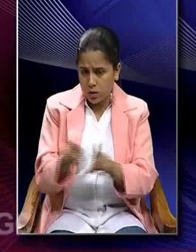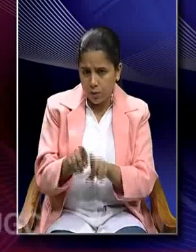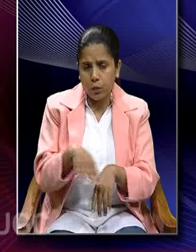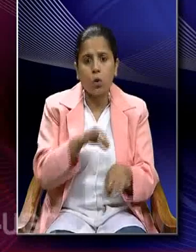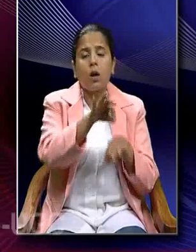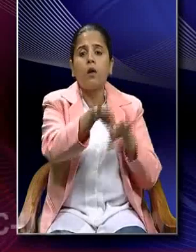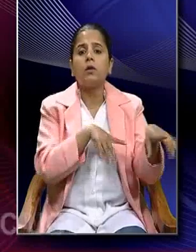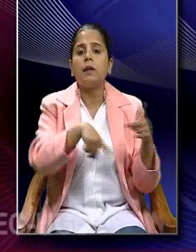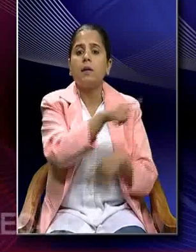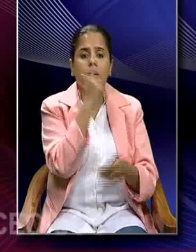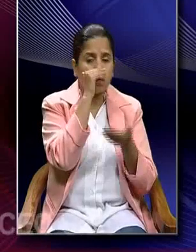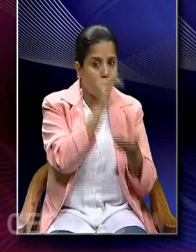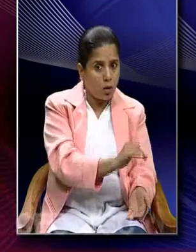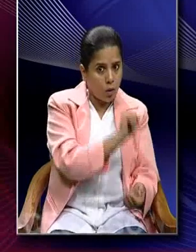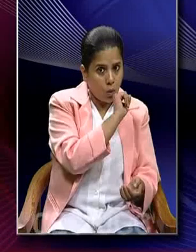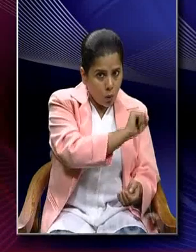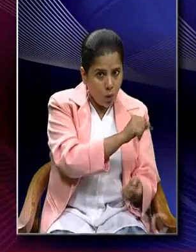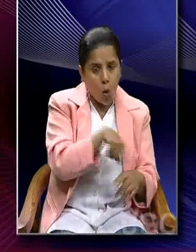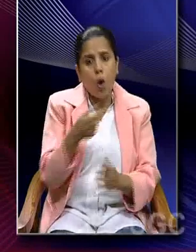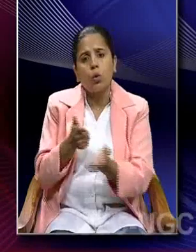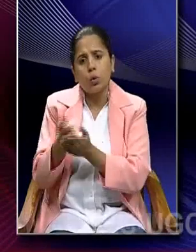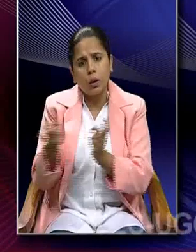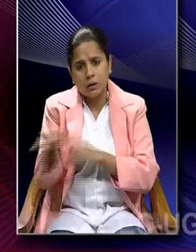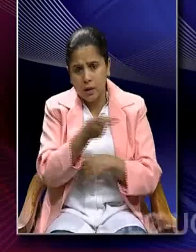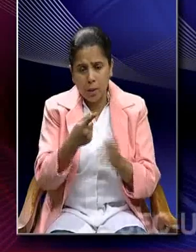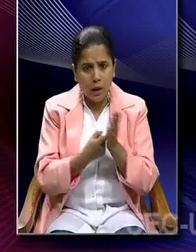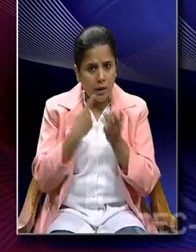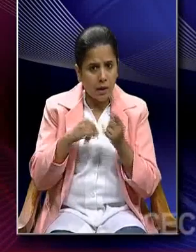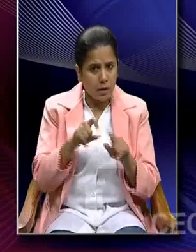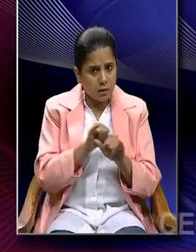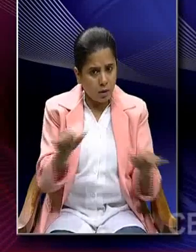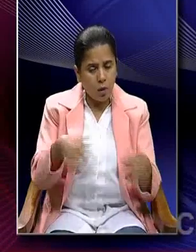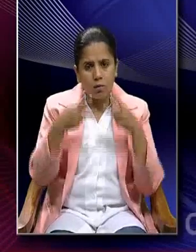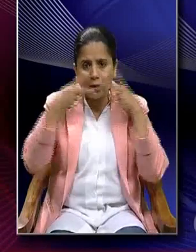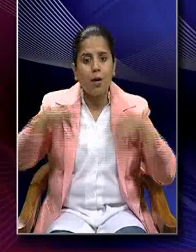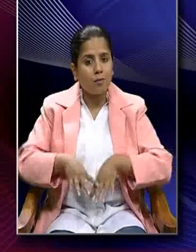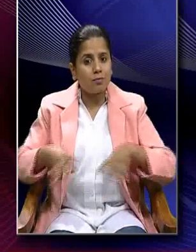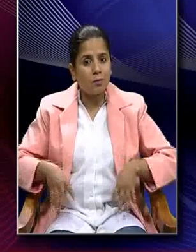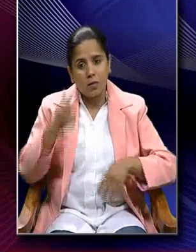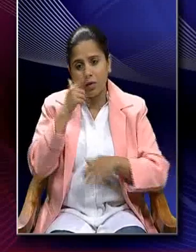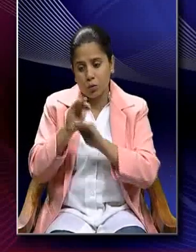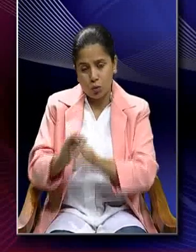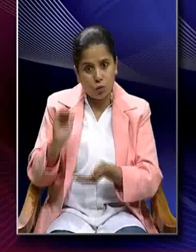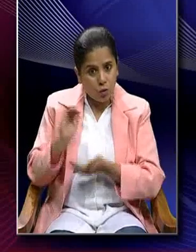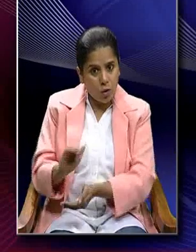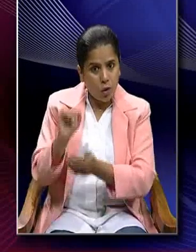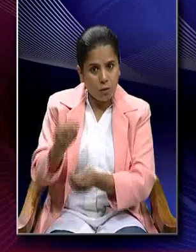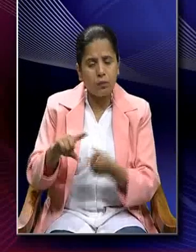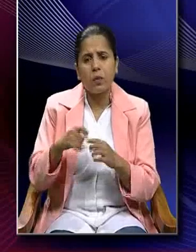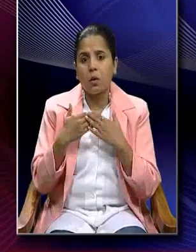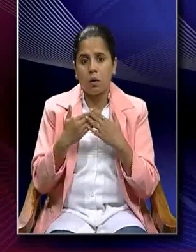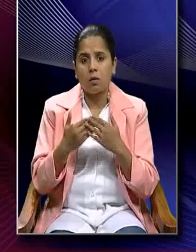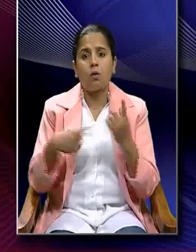girl child the same as the rural girl child, the Adivasi girl child as compared to the